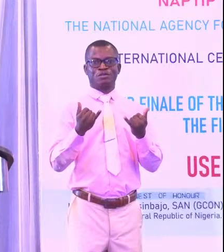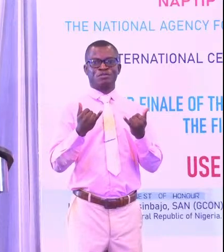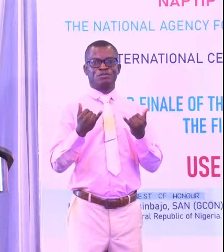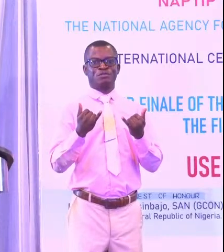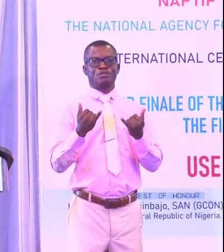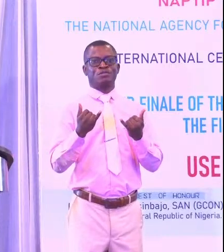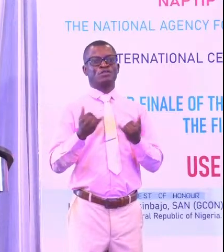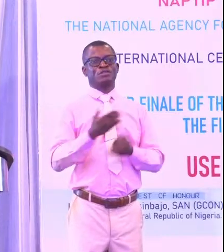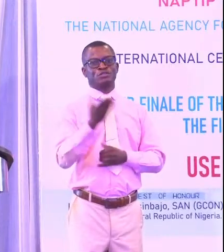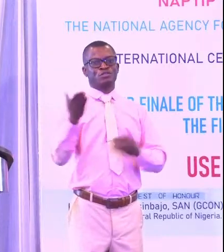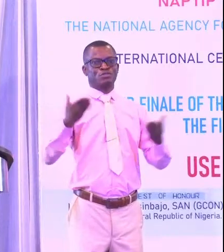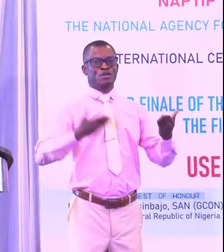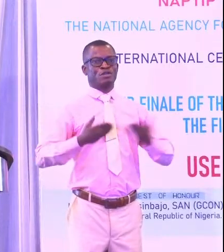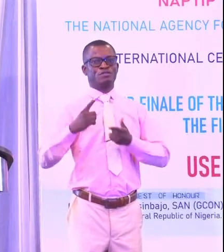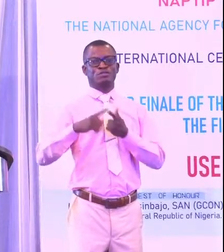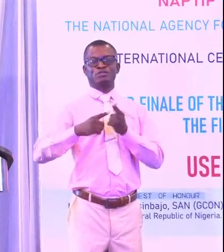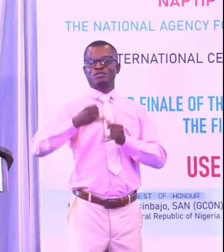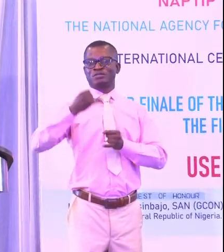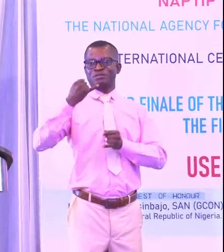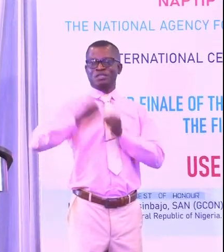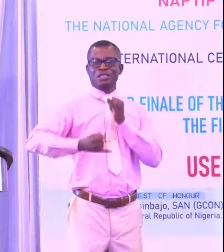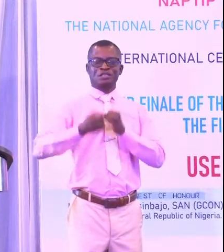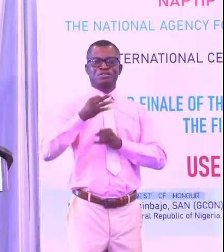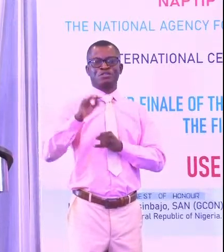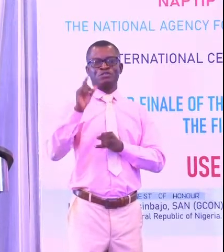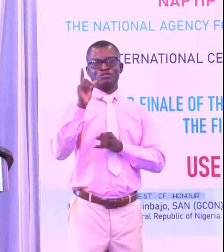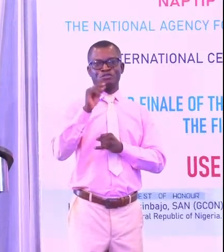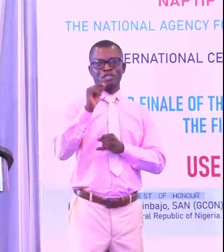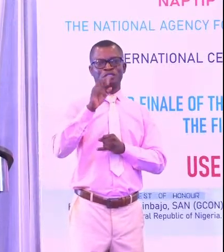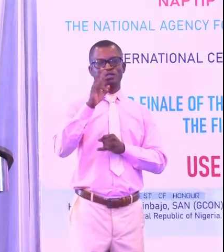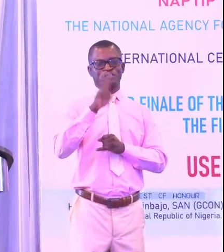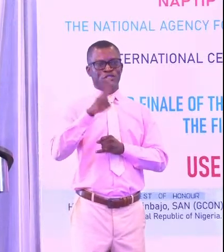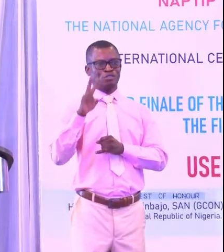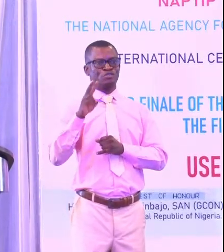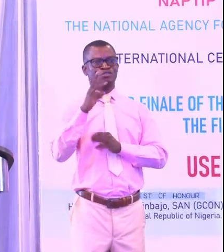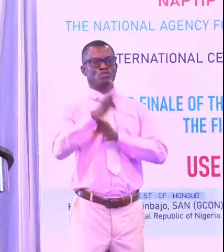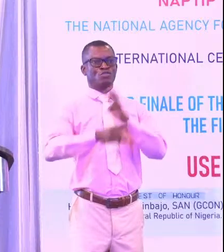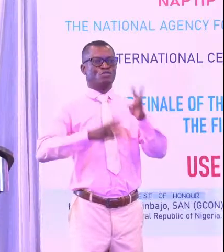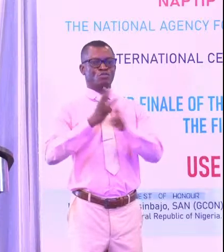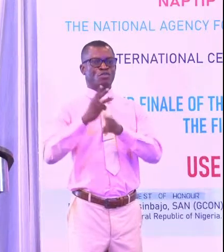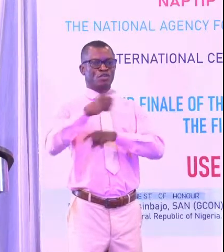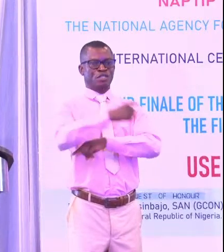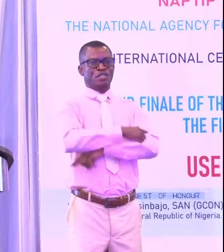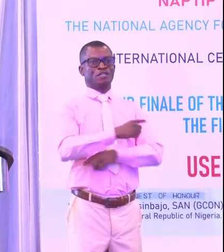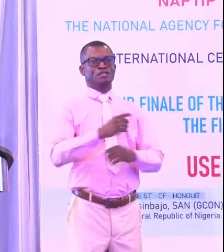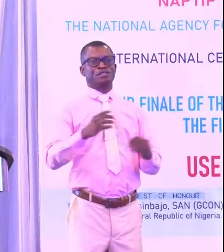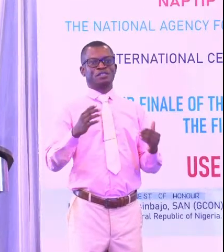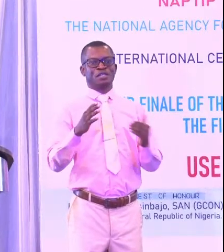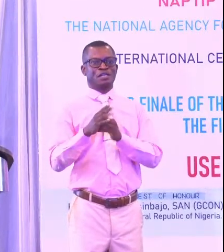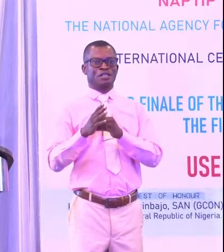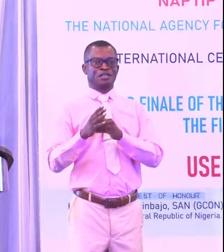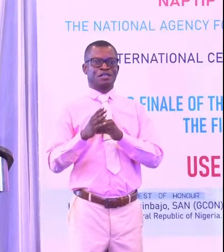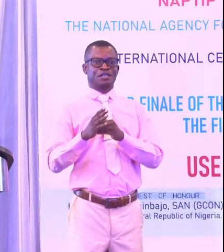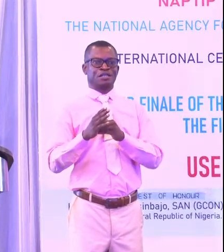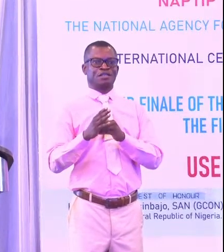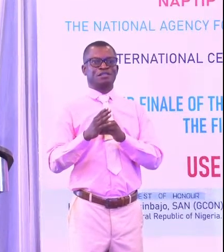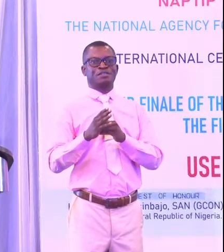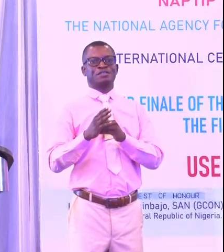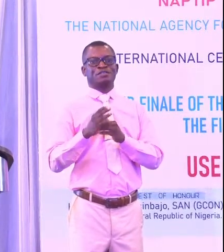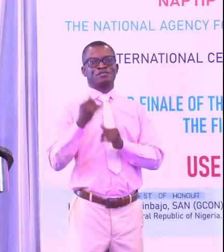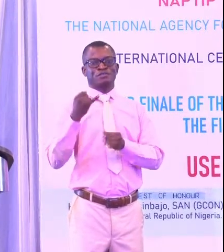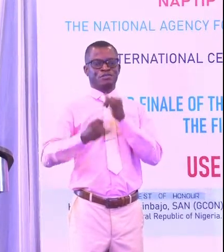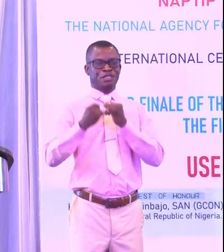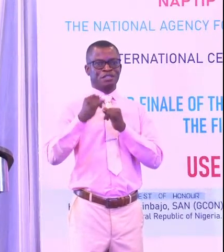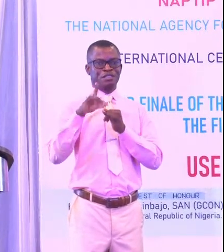You're welcome to the grand finale of the 2022 World Day Against the finals of